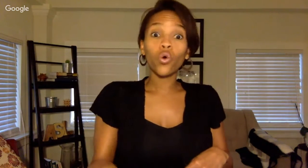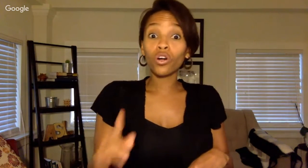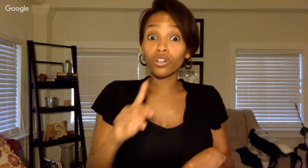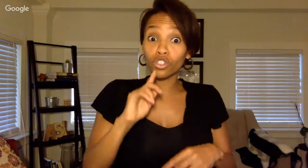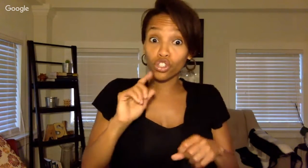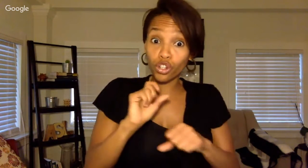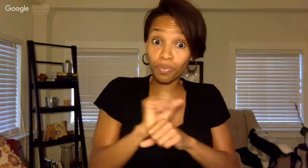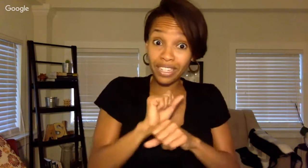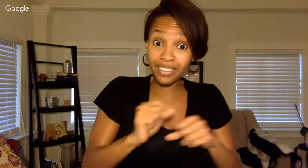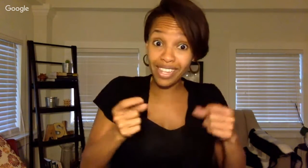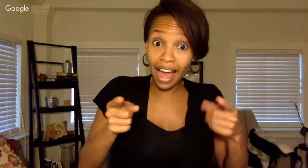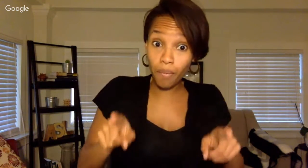Or true biz happen.